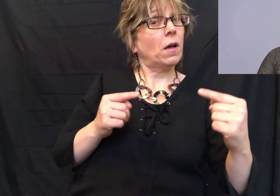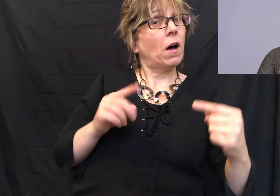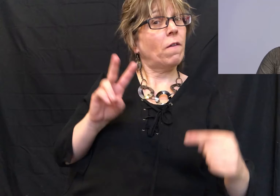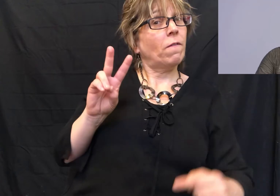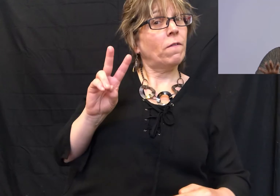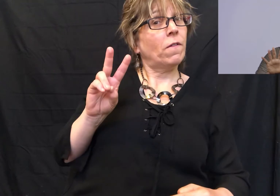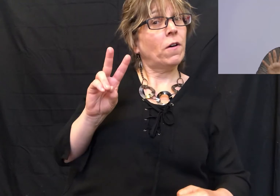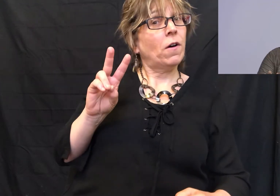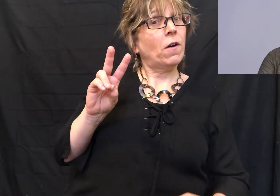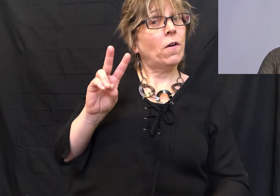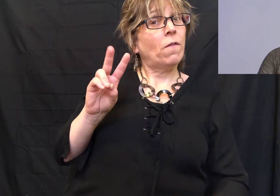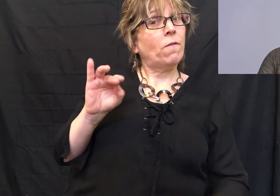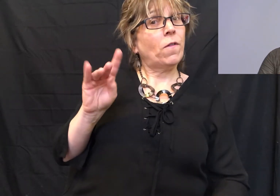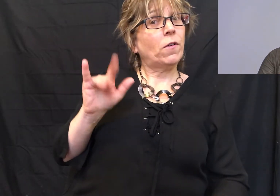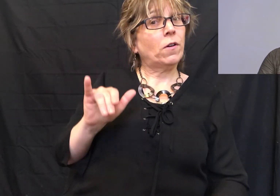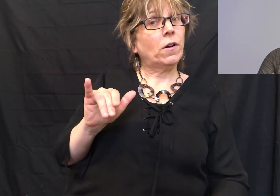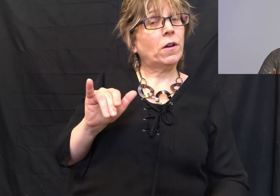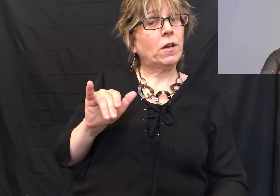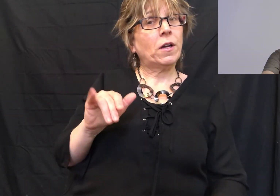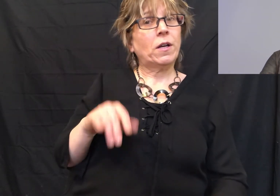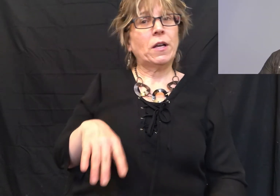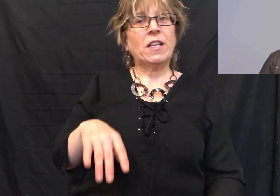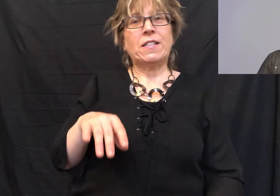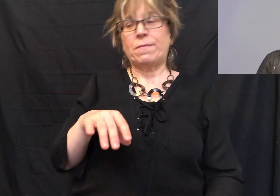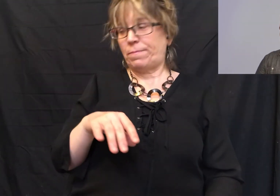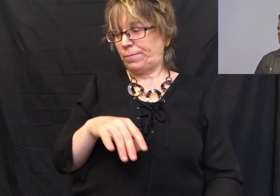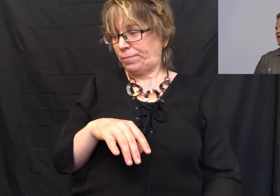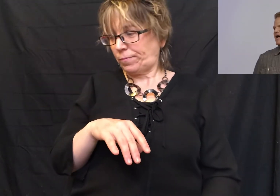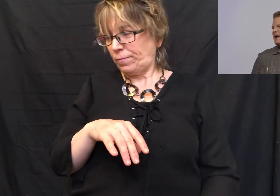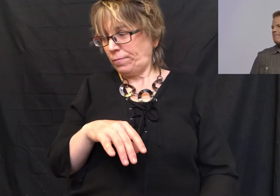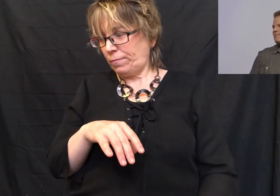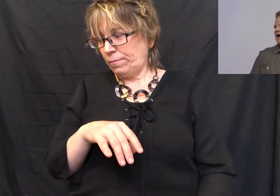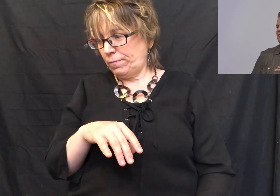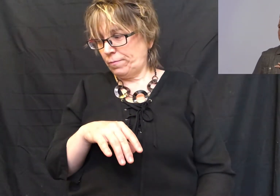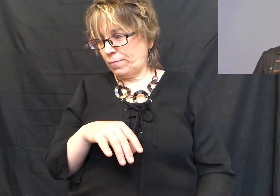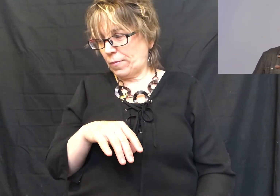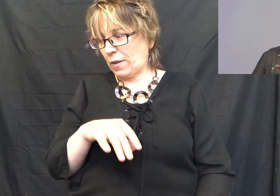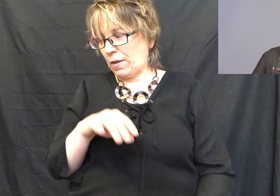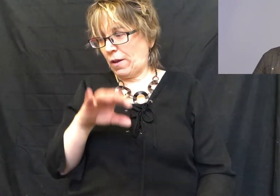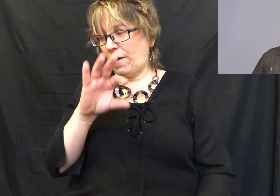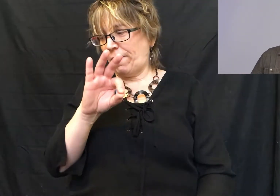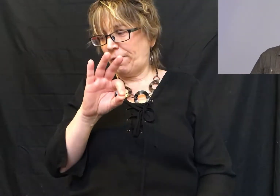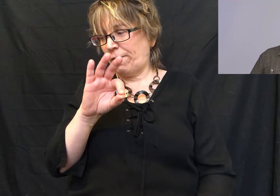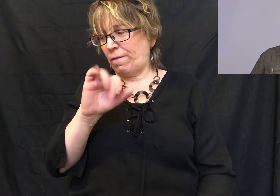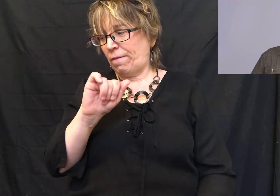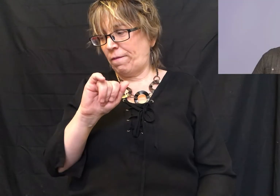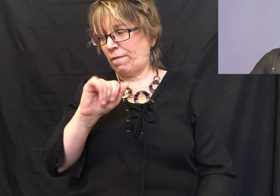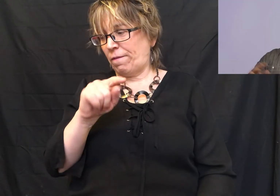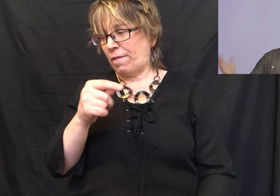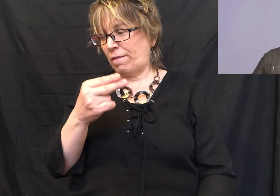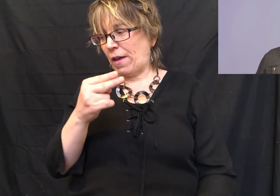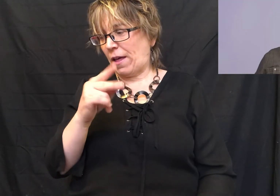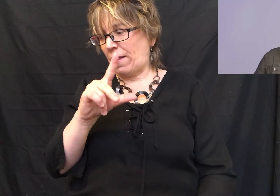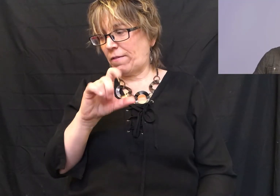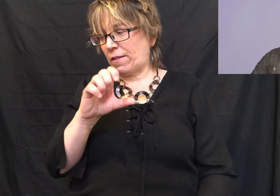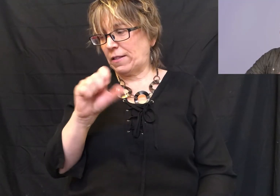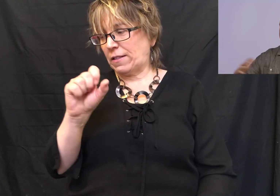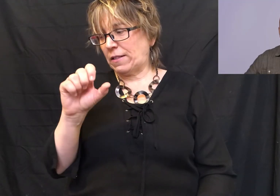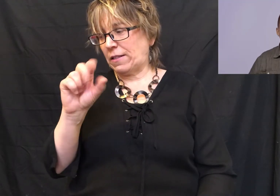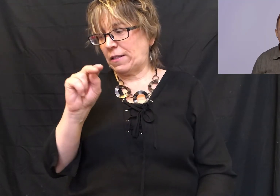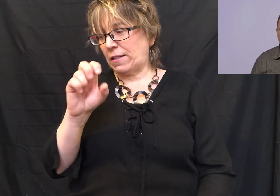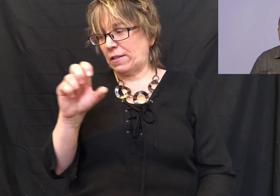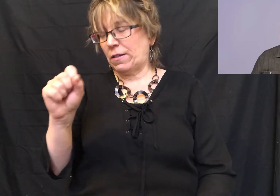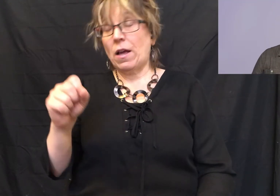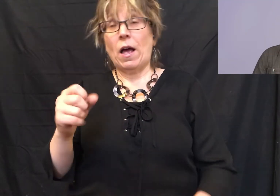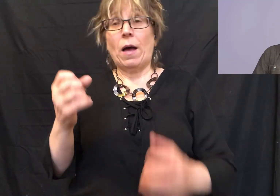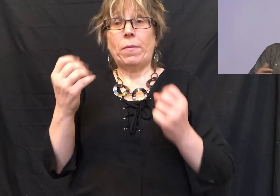vulnerability is defensiveness. So let's just park here for a minute. How many of you have someone in your life who, whenever you try to talk to them, ever try to